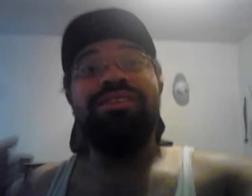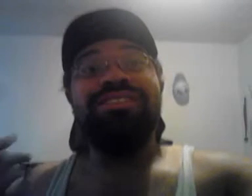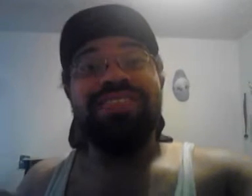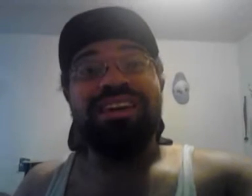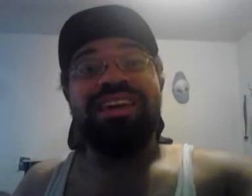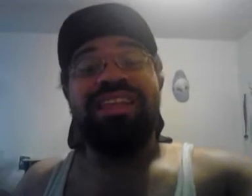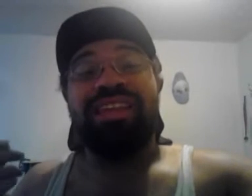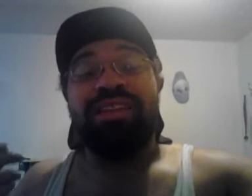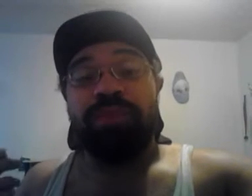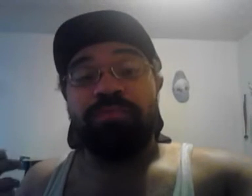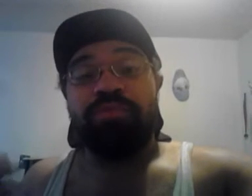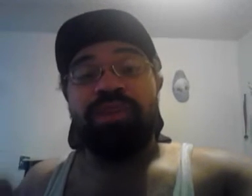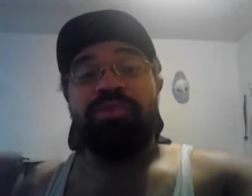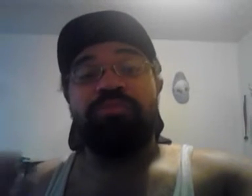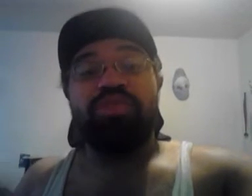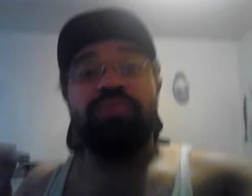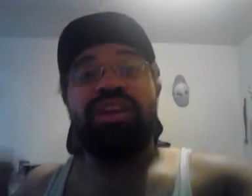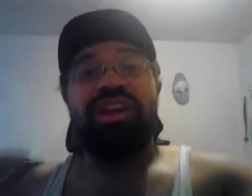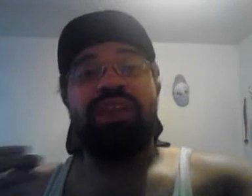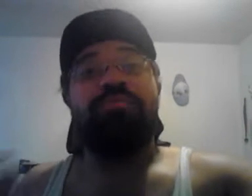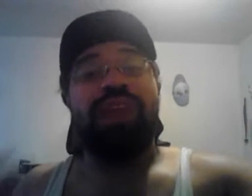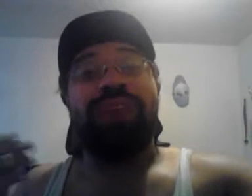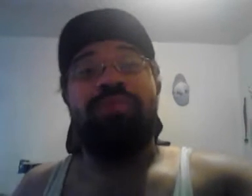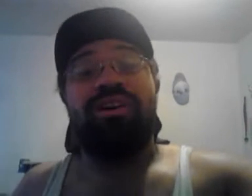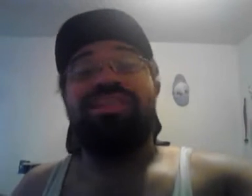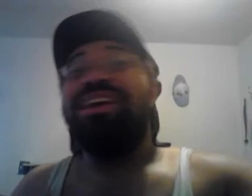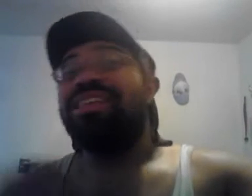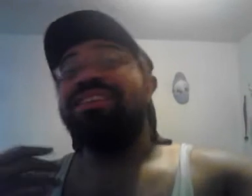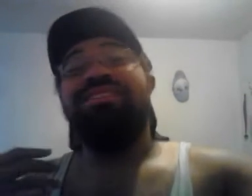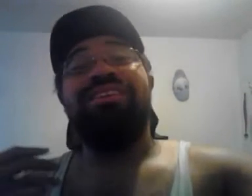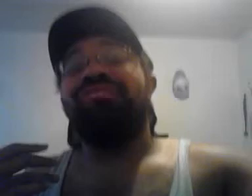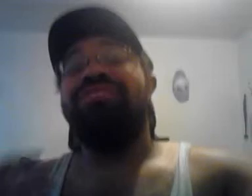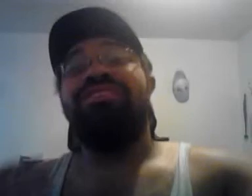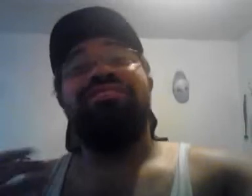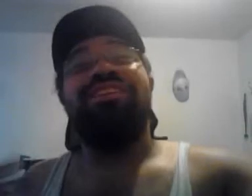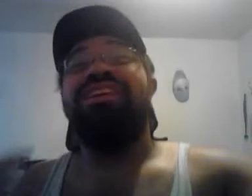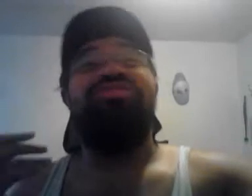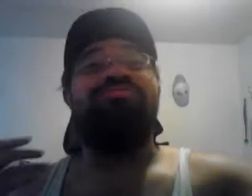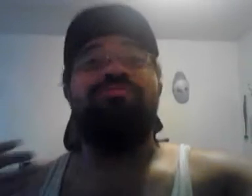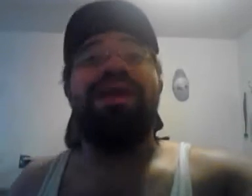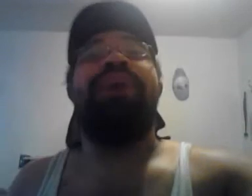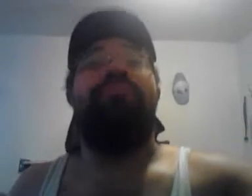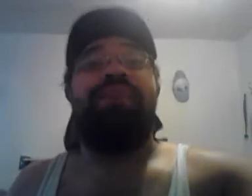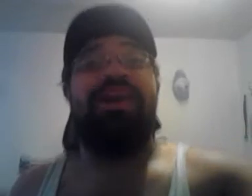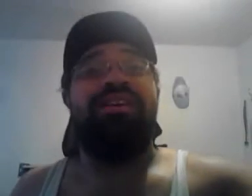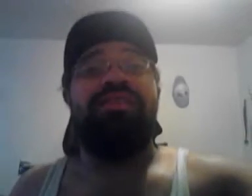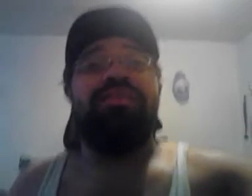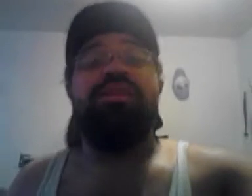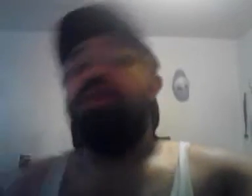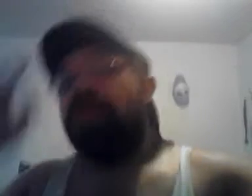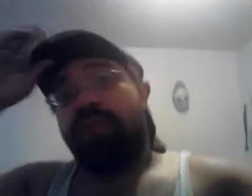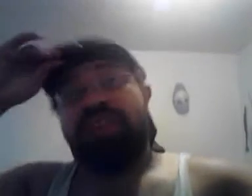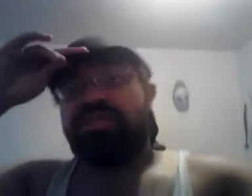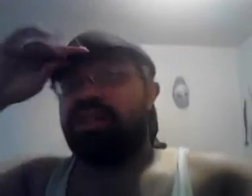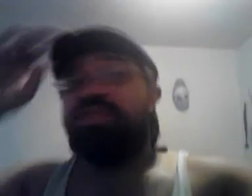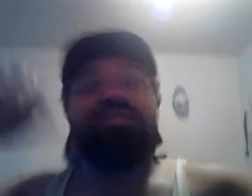blowing dick in public pubic hair in private parts. These young teenagers just rap about it. And when I saw this stuff,